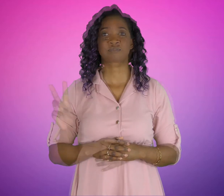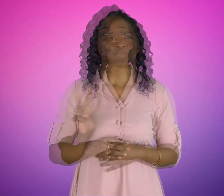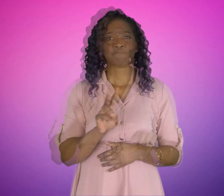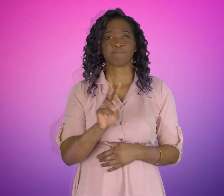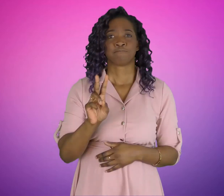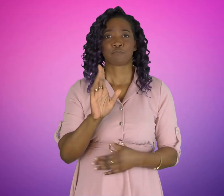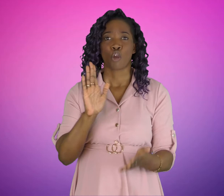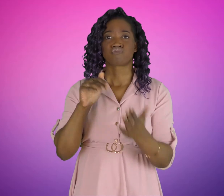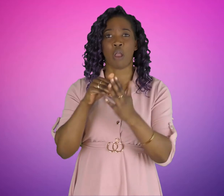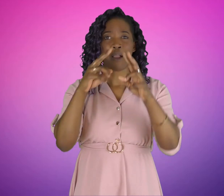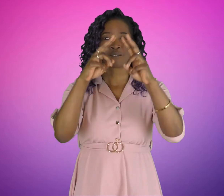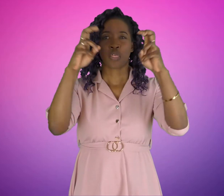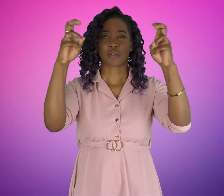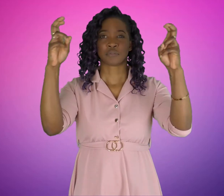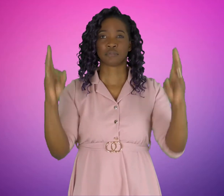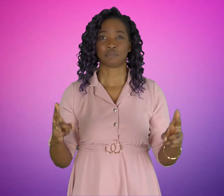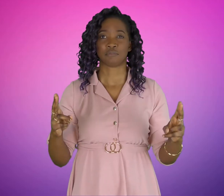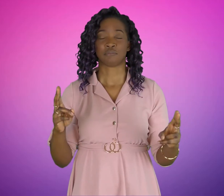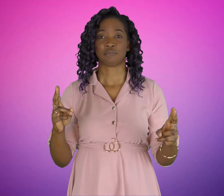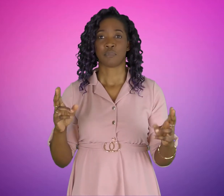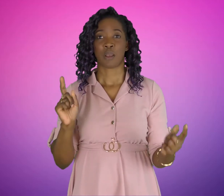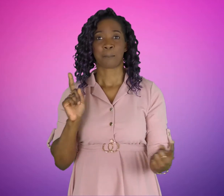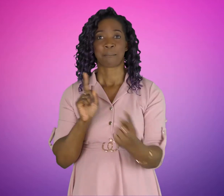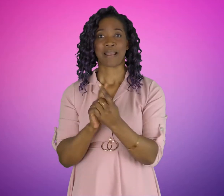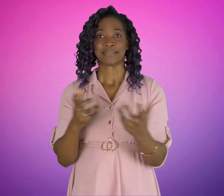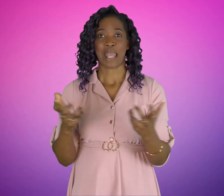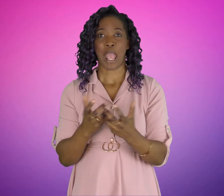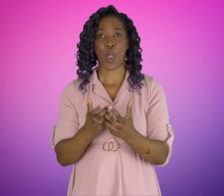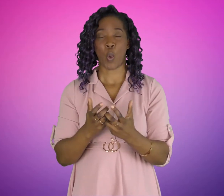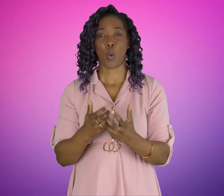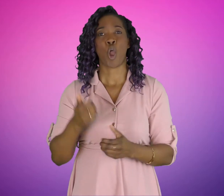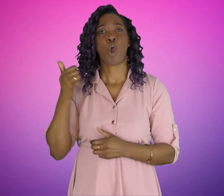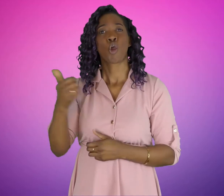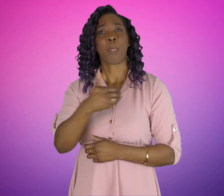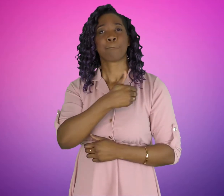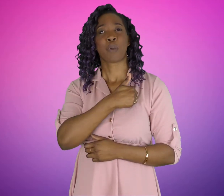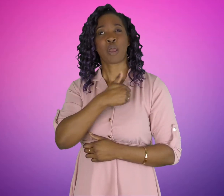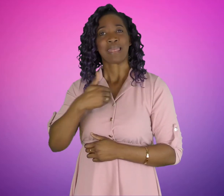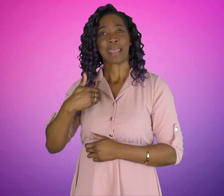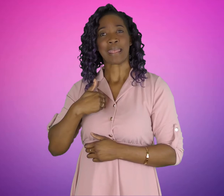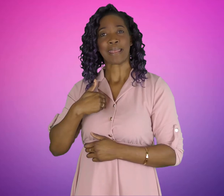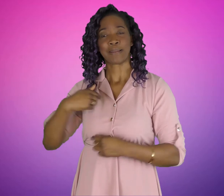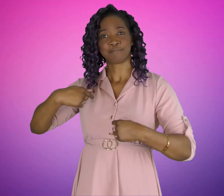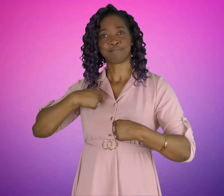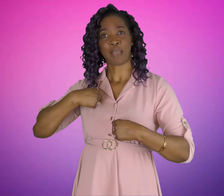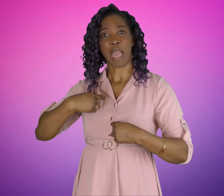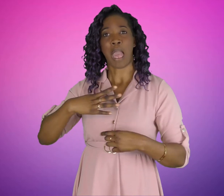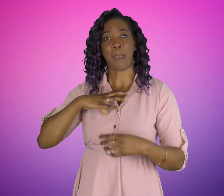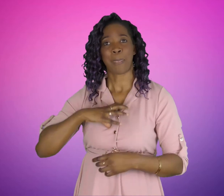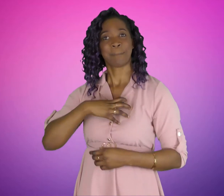When Dom and Nick arrived at the castle, they were greeted with pomp and ceremony. Good morning. I am Sir Ignatius